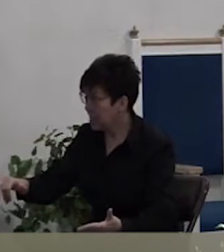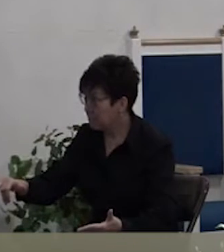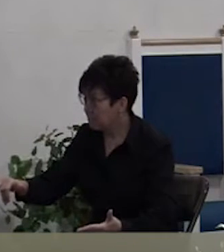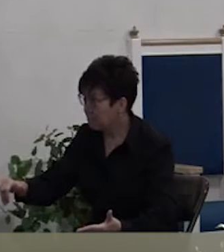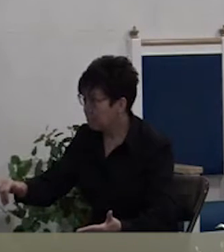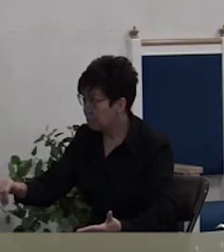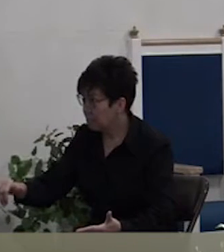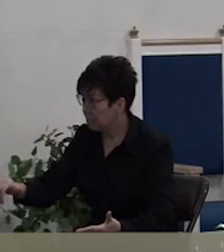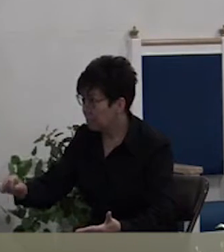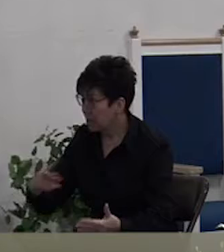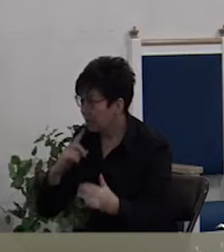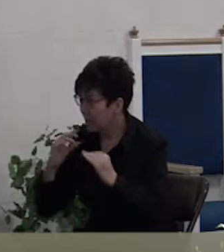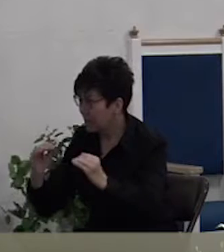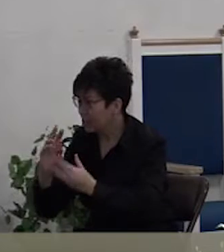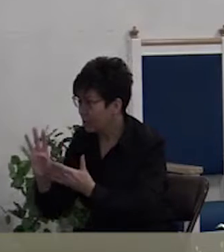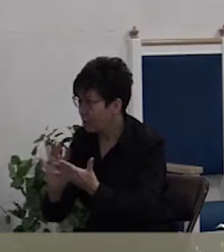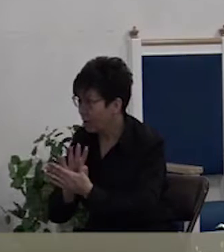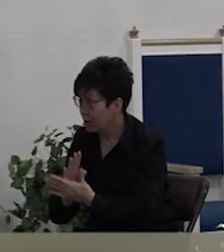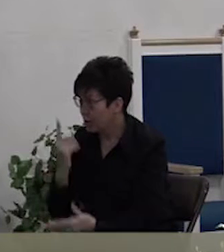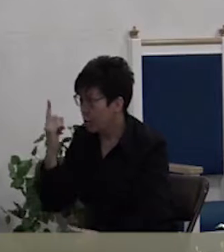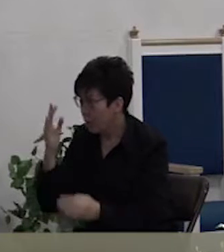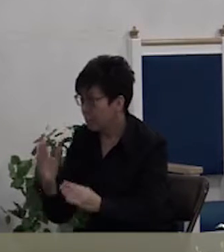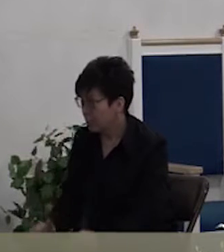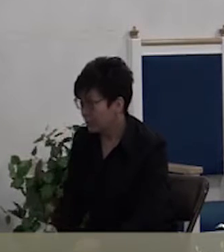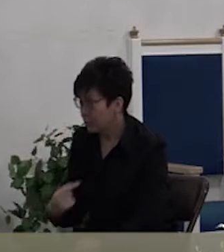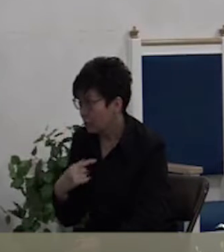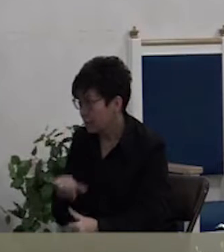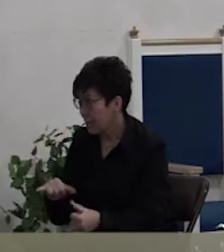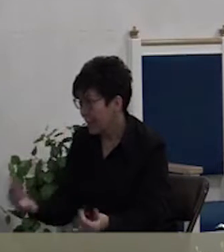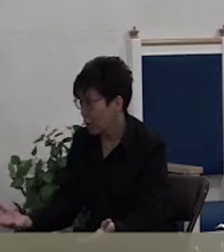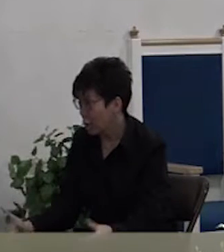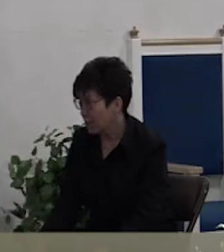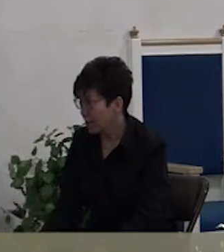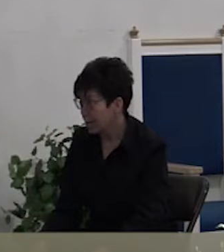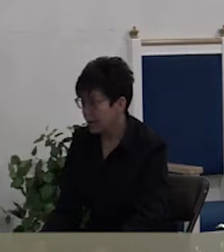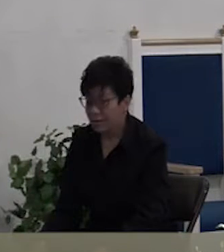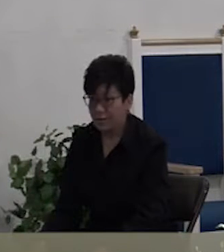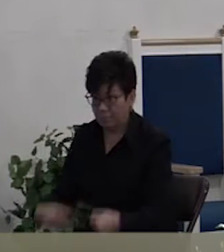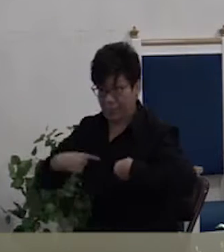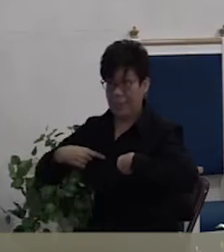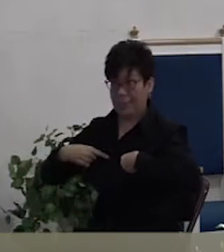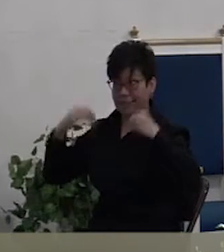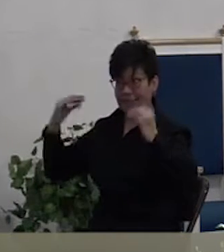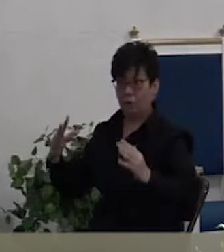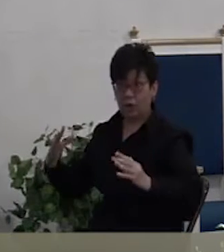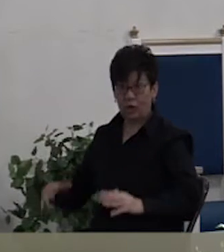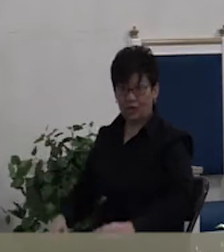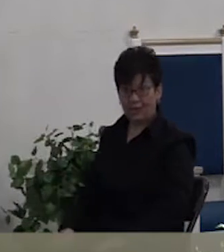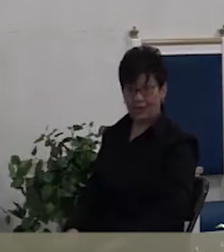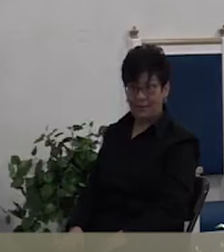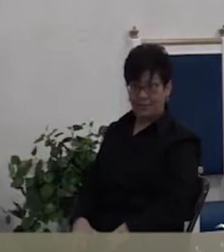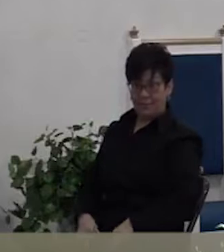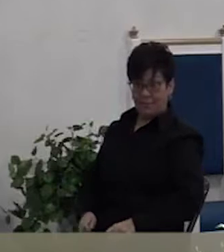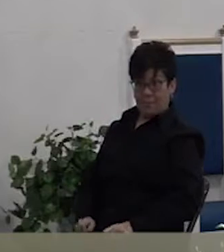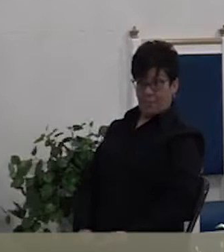If I'm teaching for 4 hours, I know at least one person will be here. That'll be the teacher.